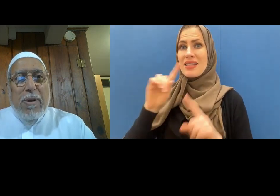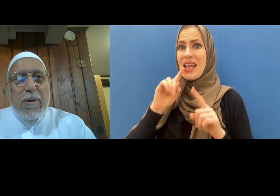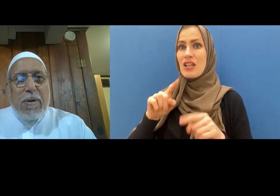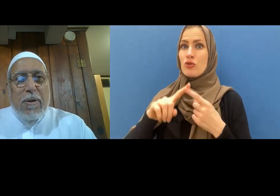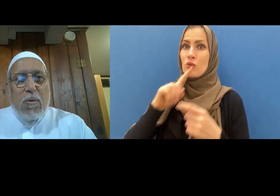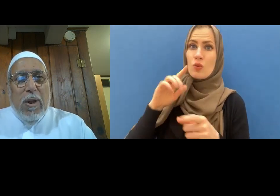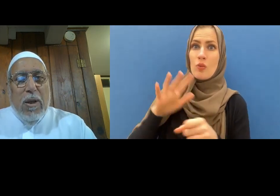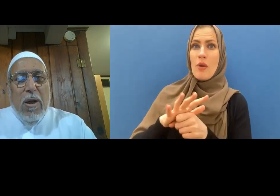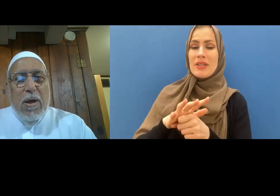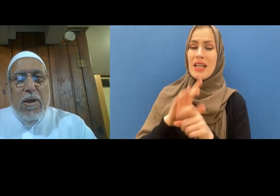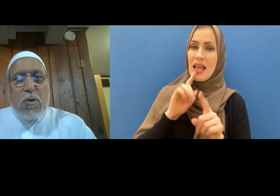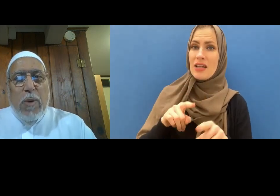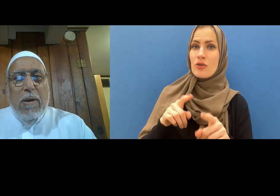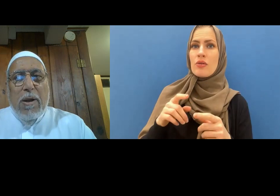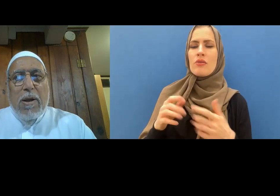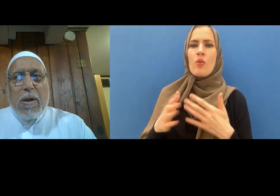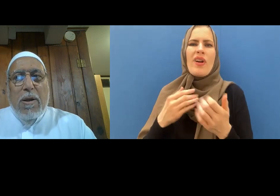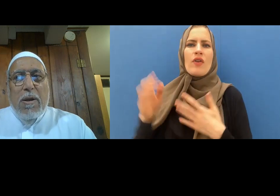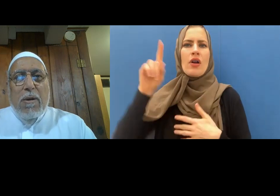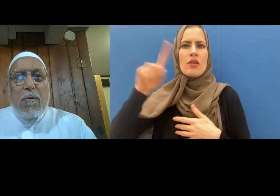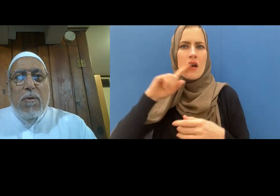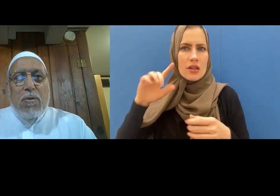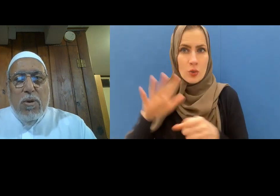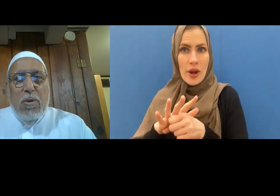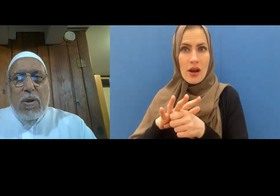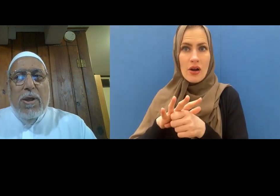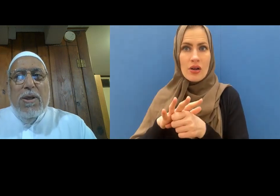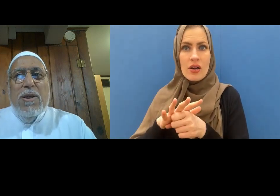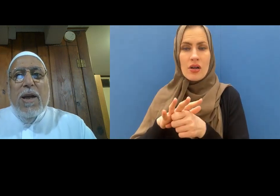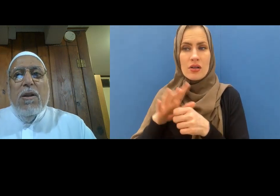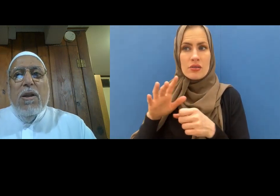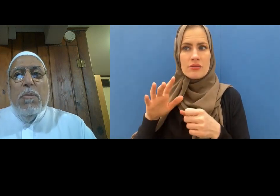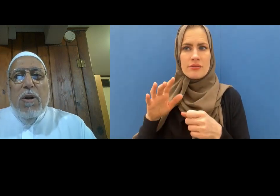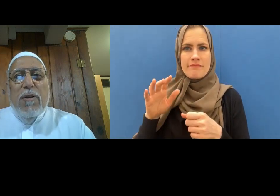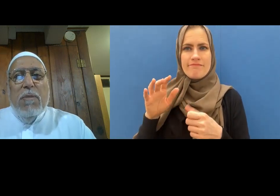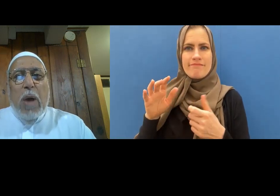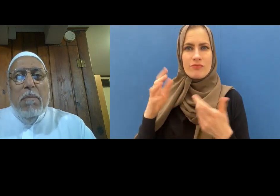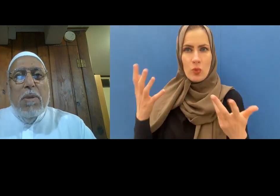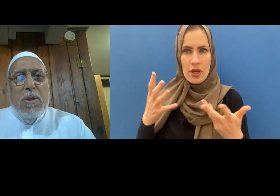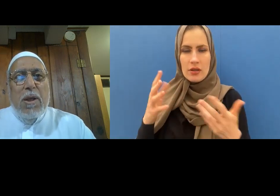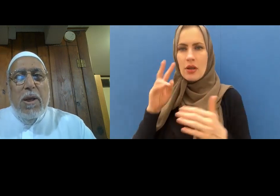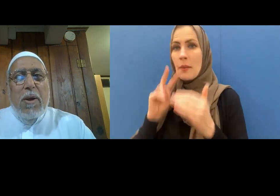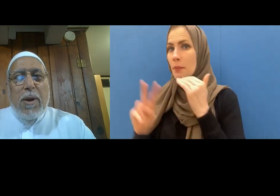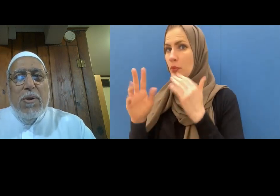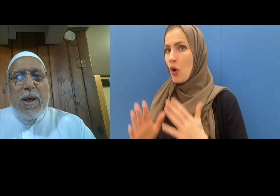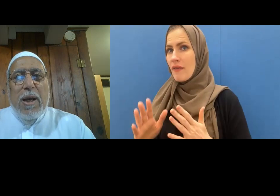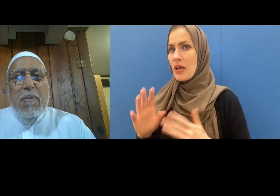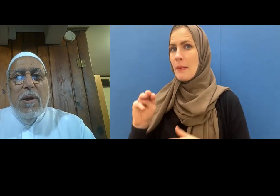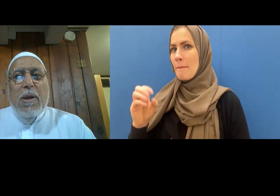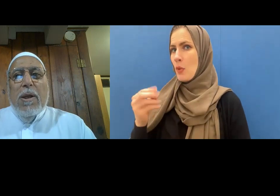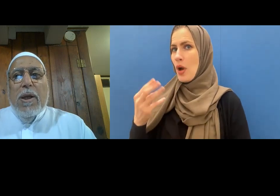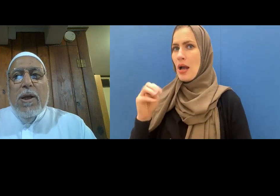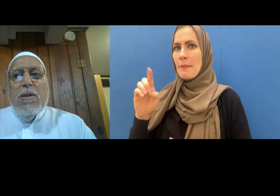swearing, what Allah is swearing to, is that the Prophet Muhammad sallallahu alayhi wa